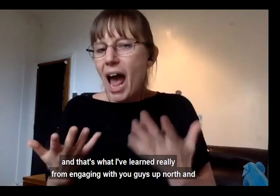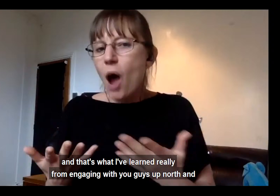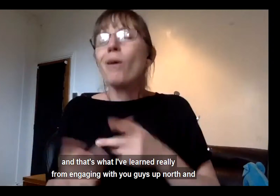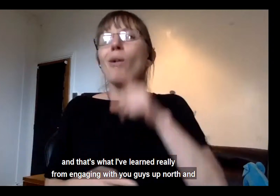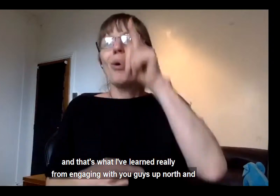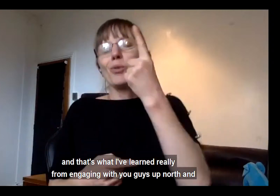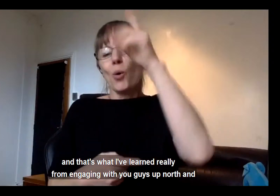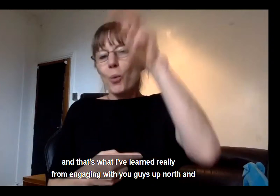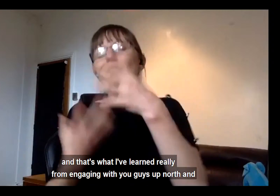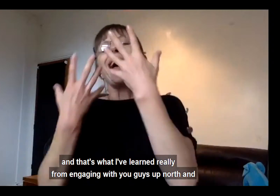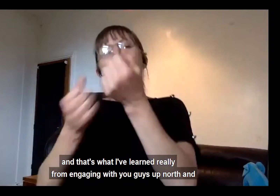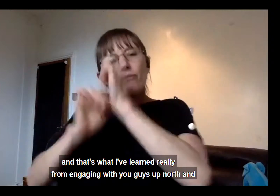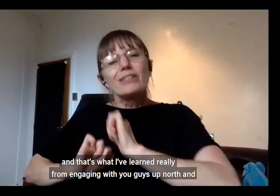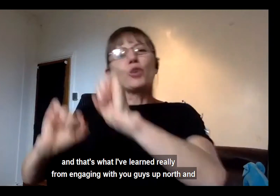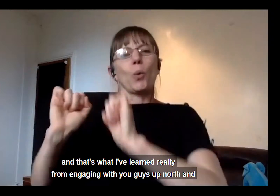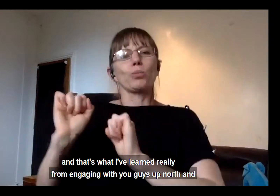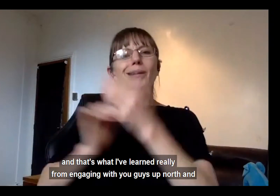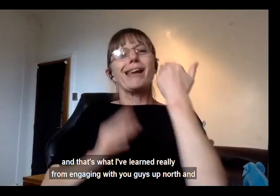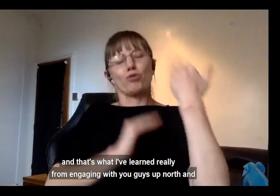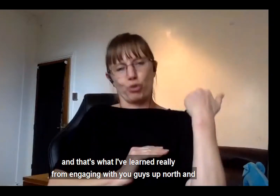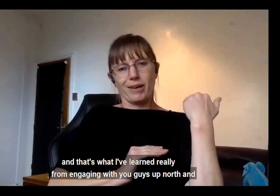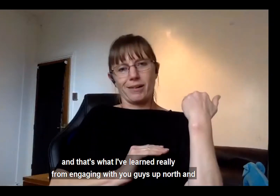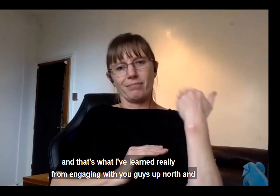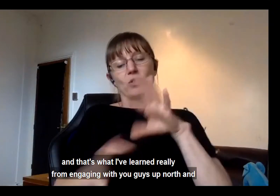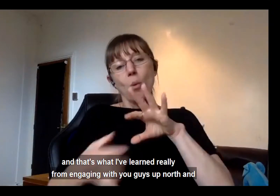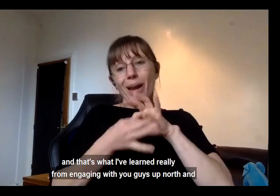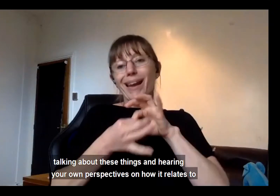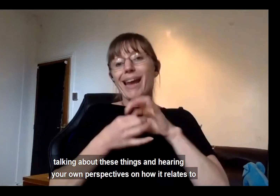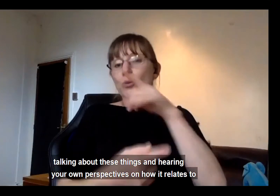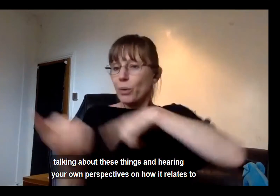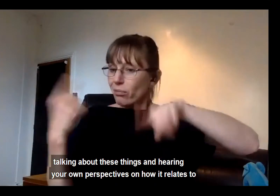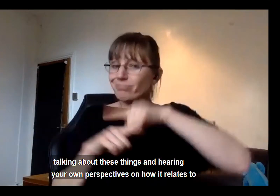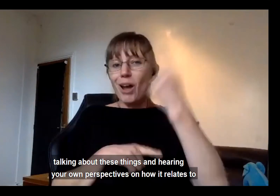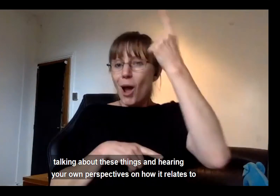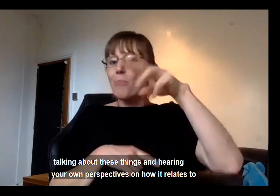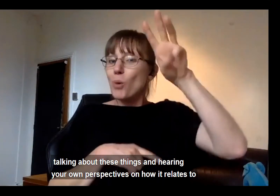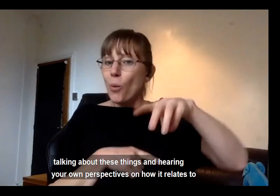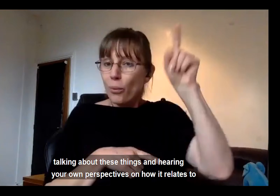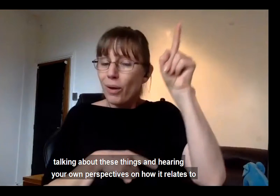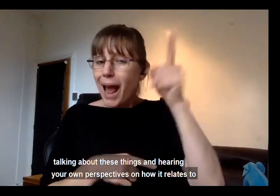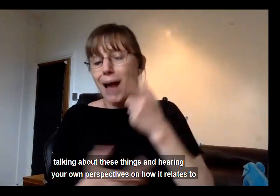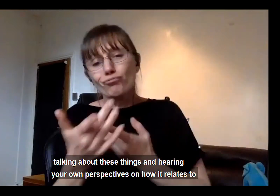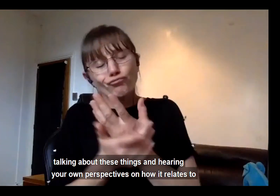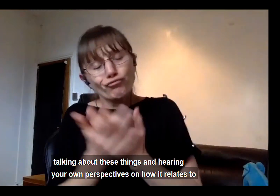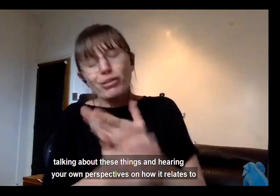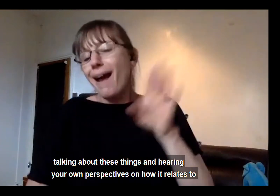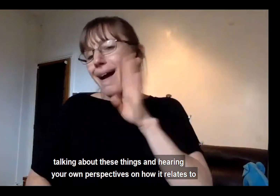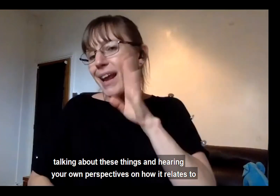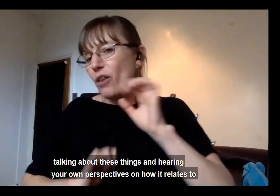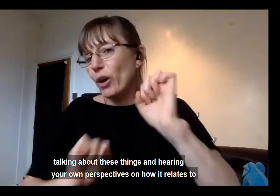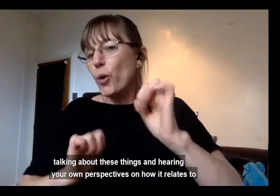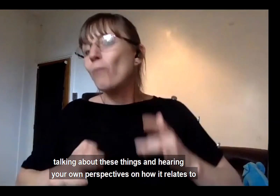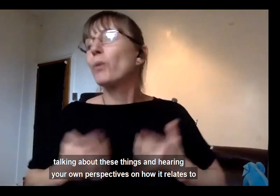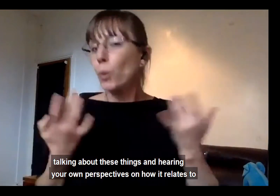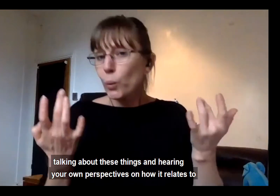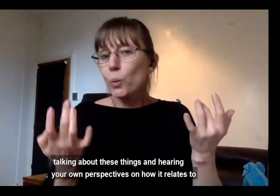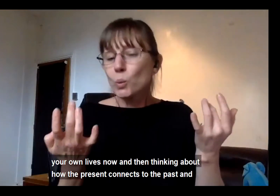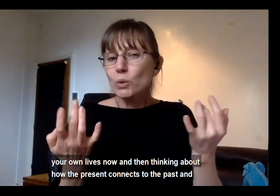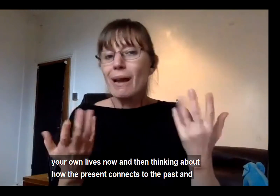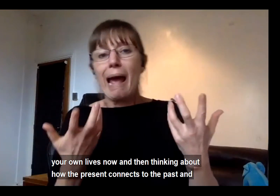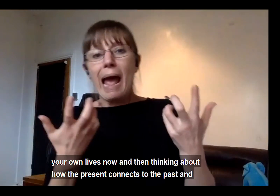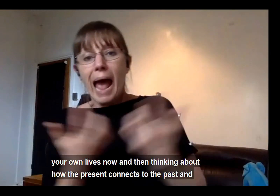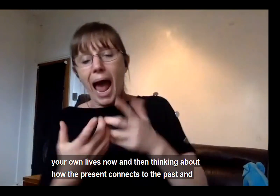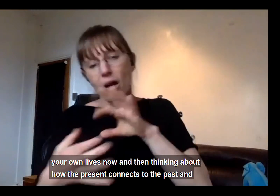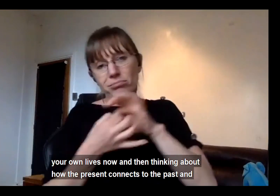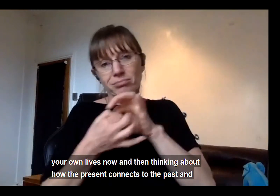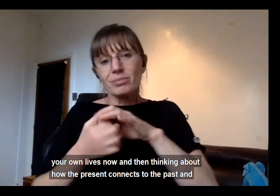that's what I've learned, really, from engaging with you guys up north and talking about these things and hearing your own perspectives on how it relates